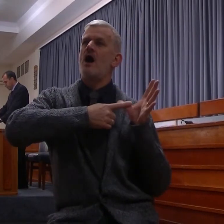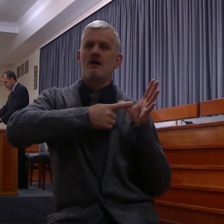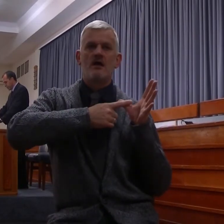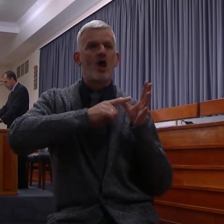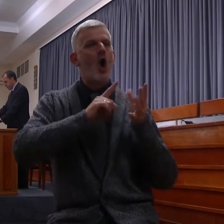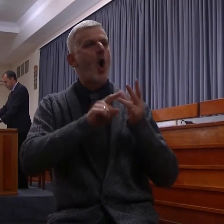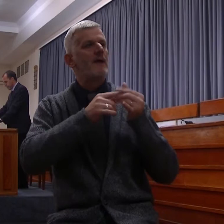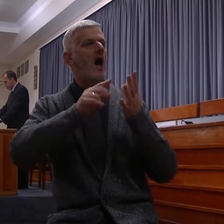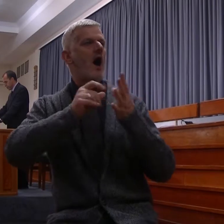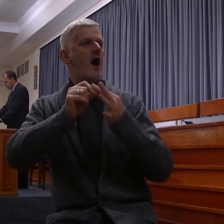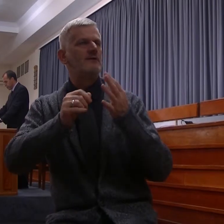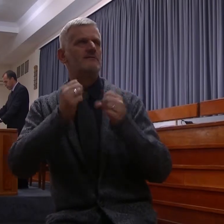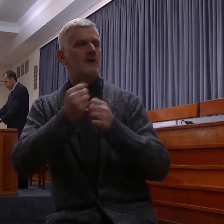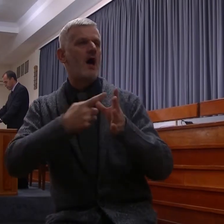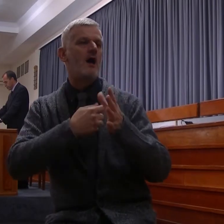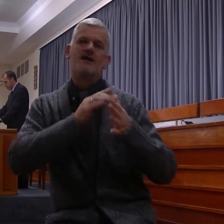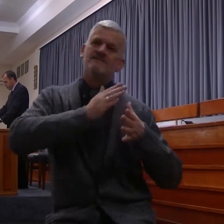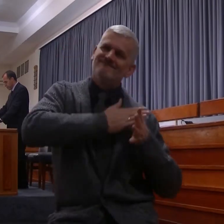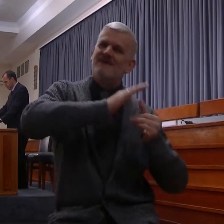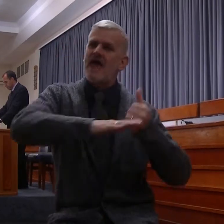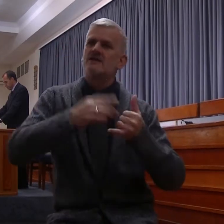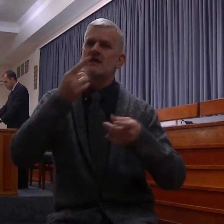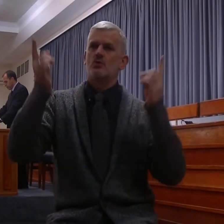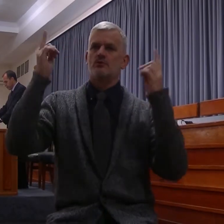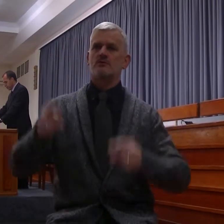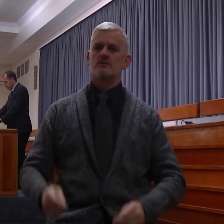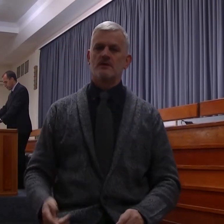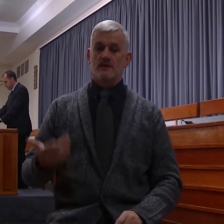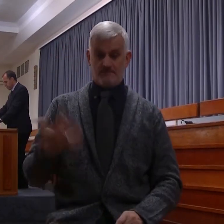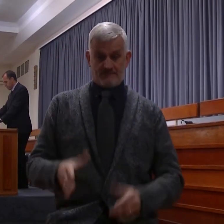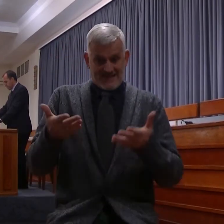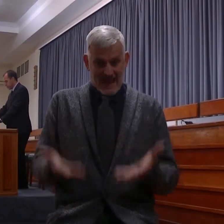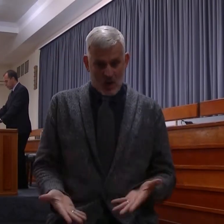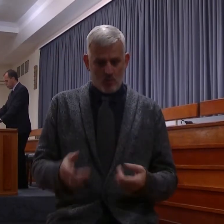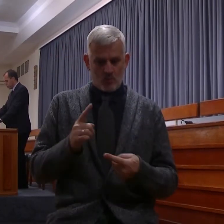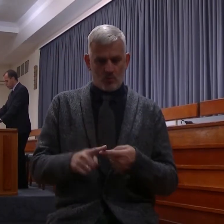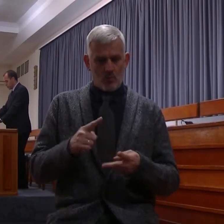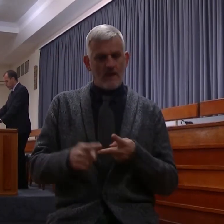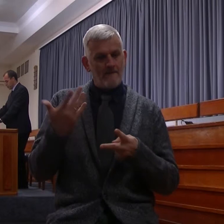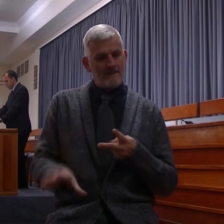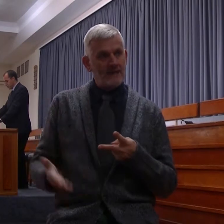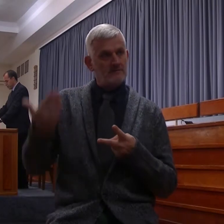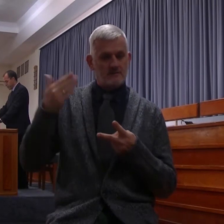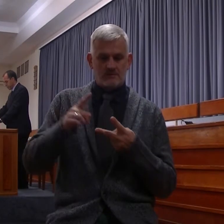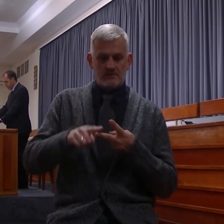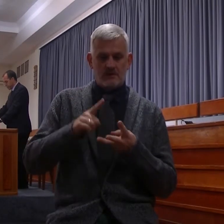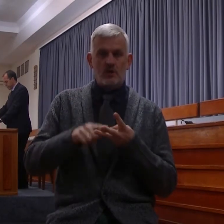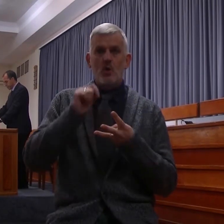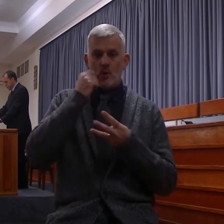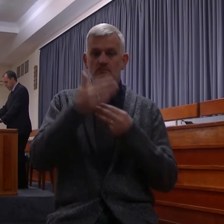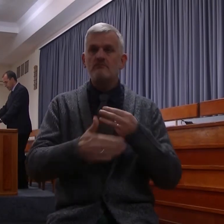and the ending, saith the Lord, which is, and which was, and which is to come, the